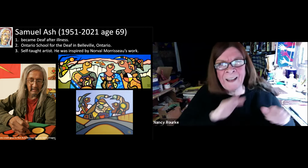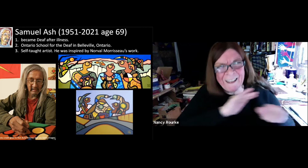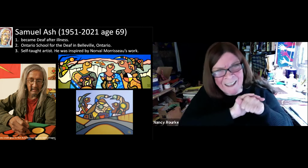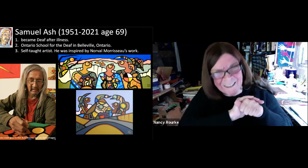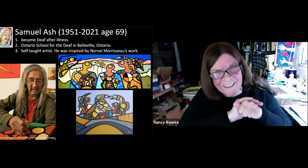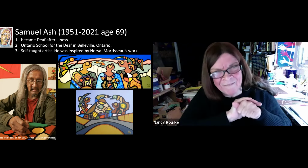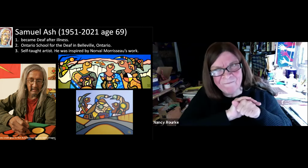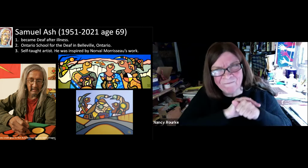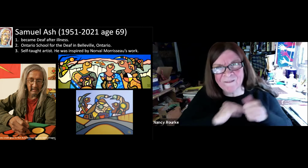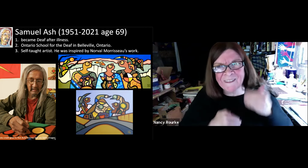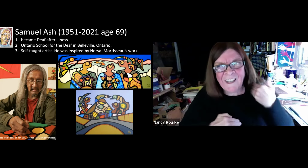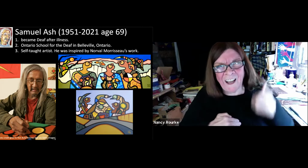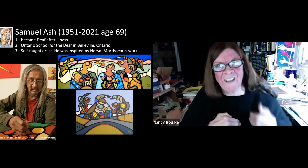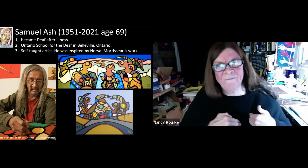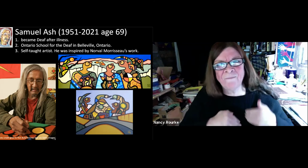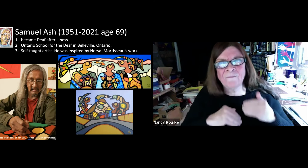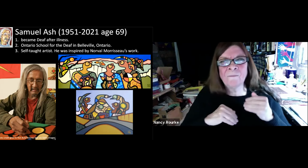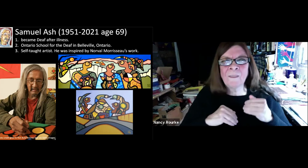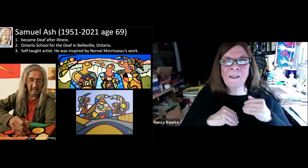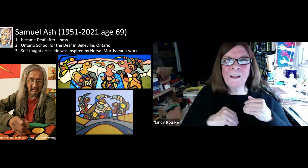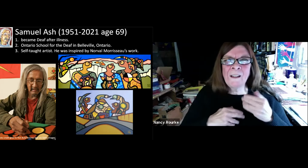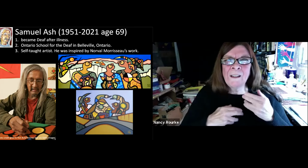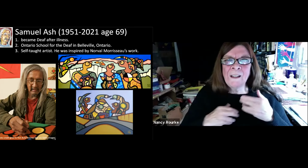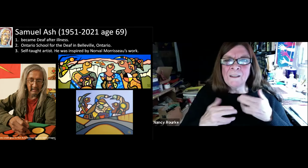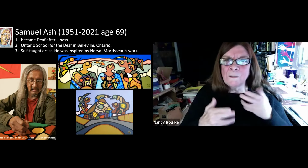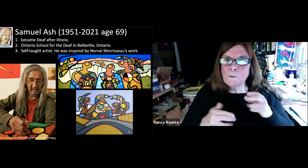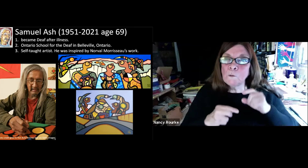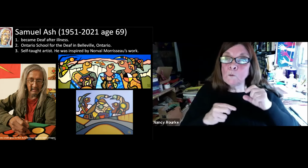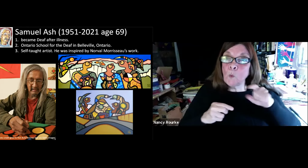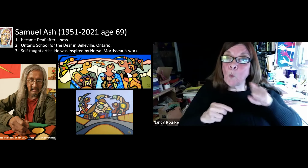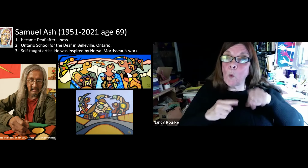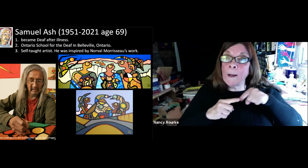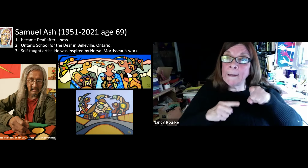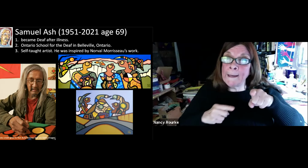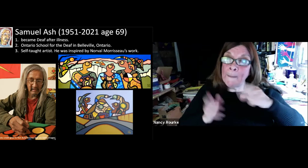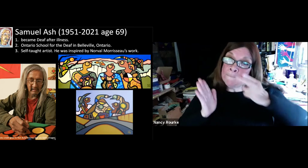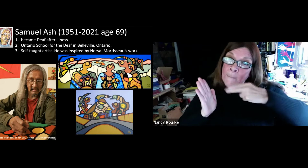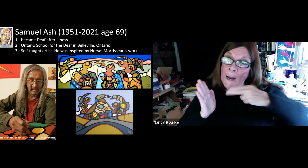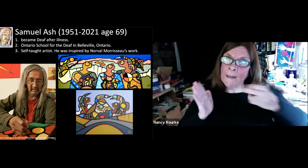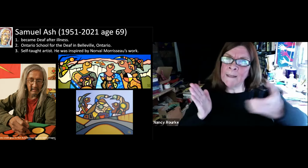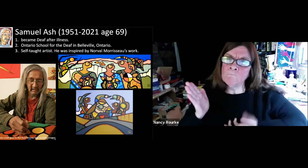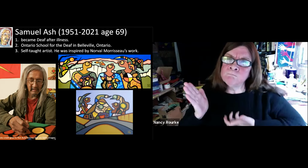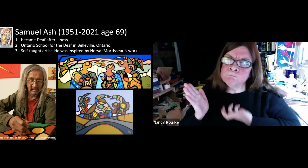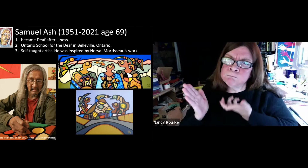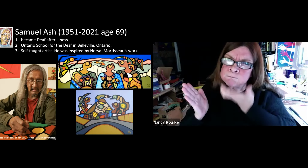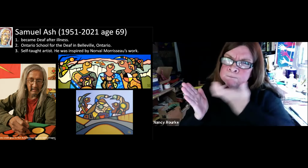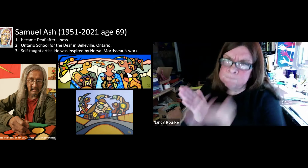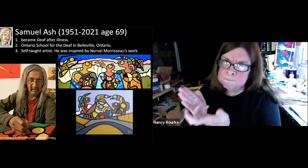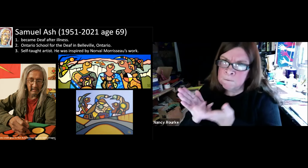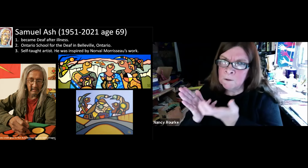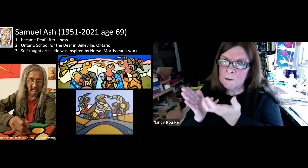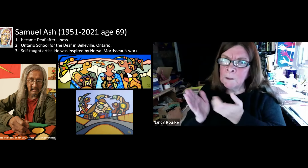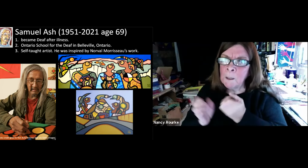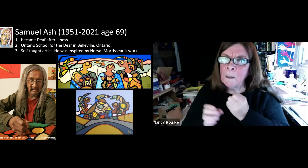because he has a dark. Had a dark side. Which was a hidden. Side to many. And when